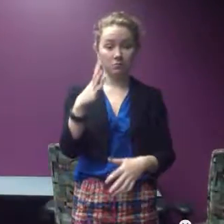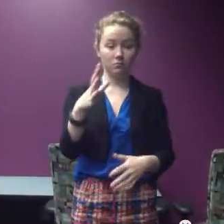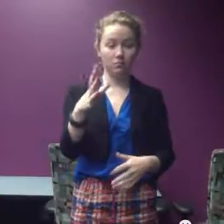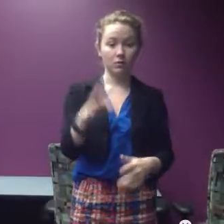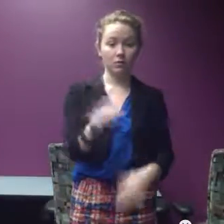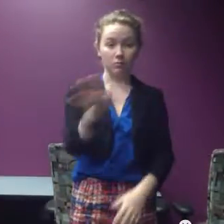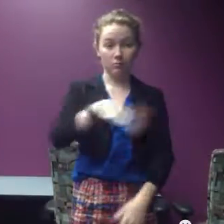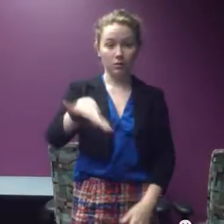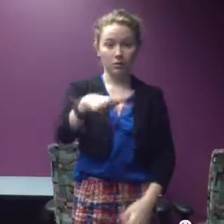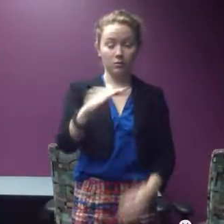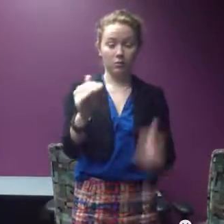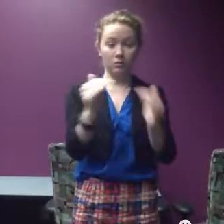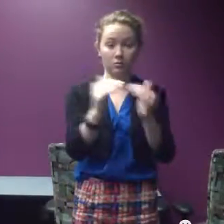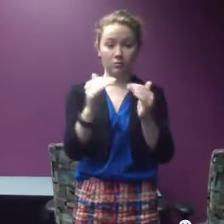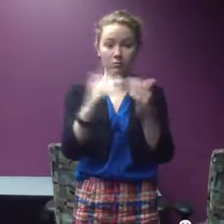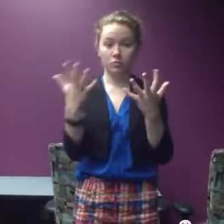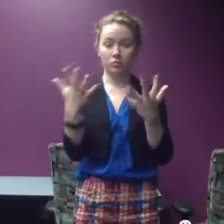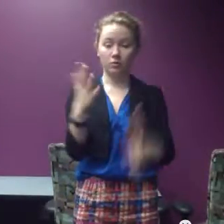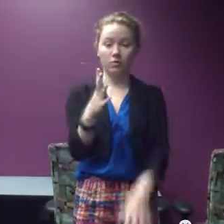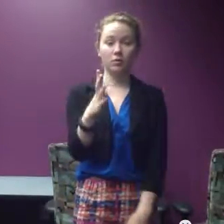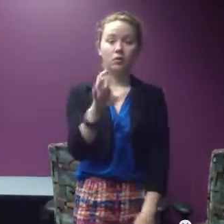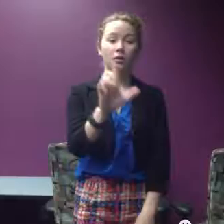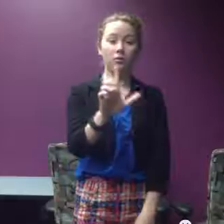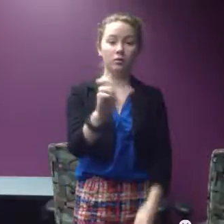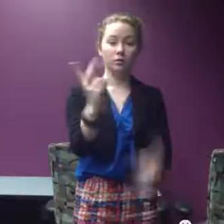so it's the area equals